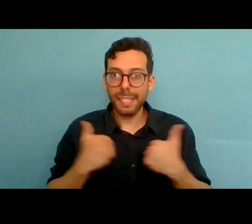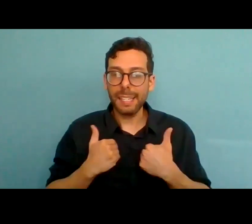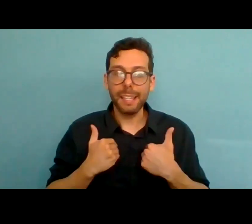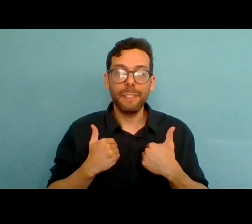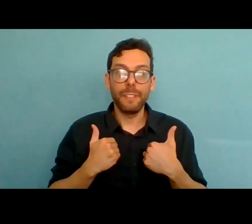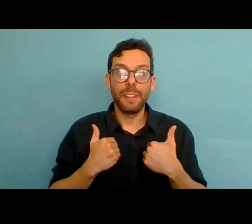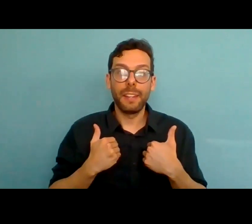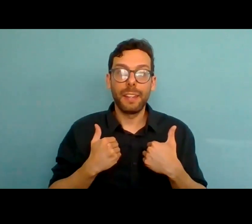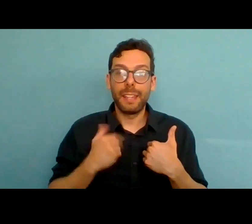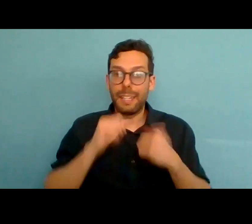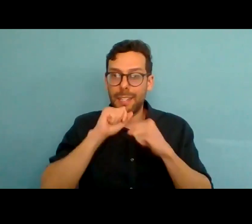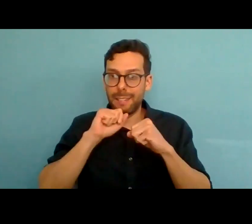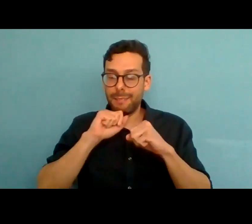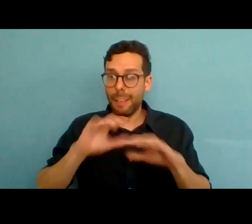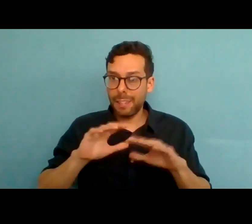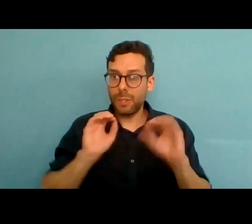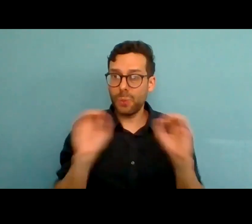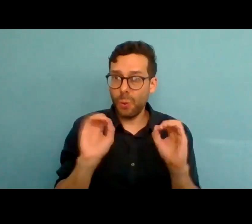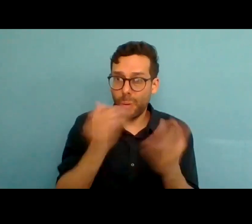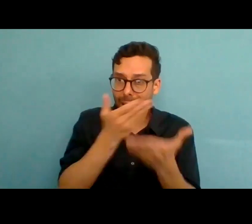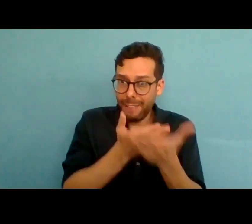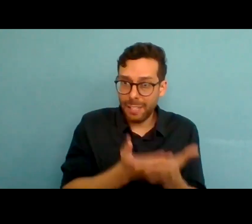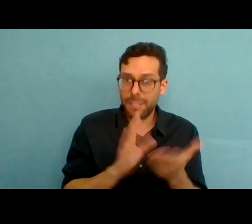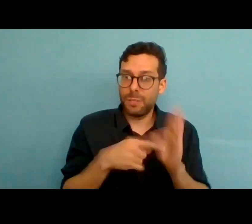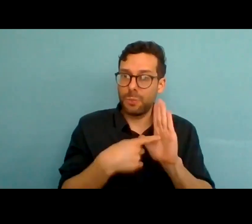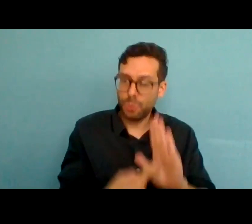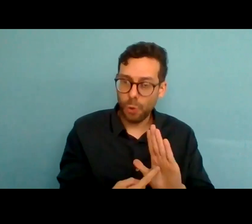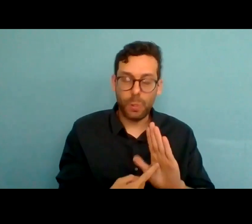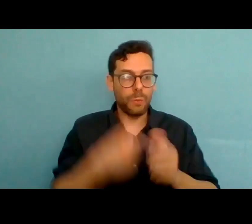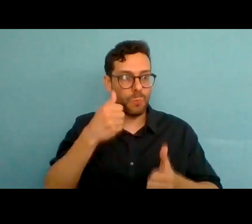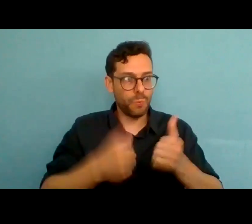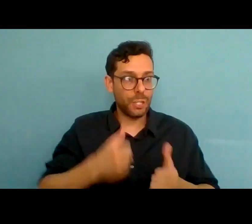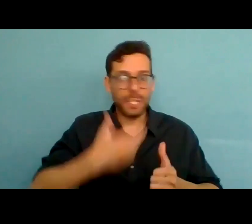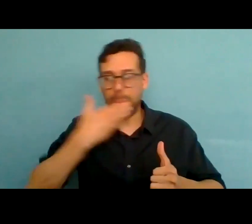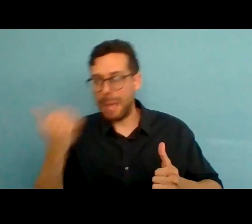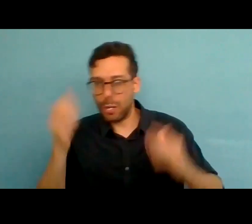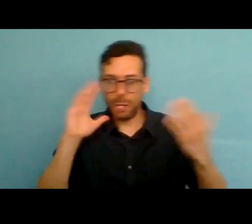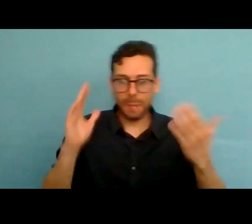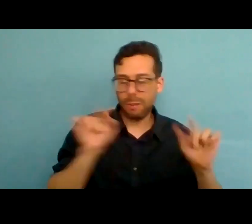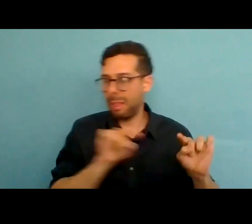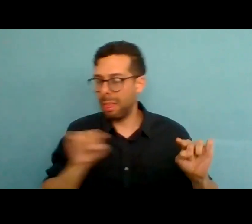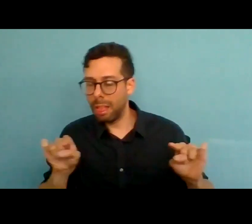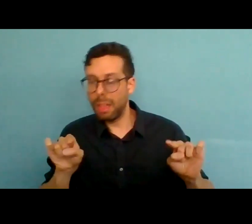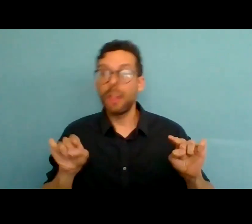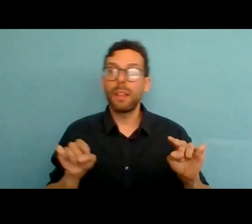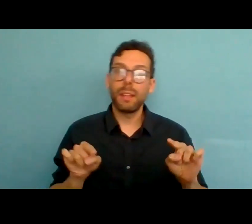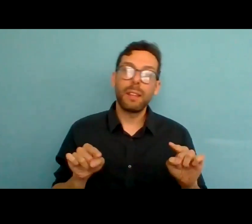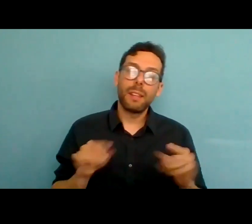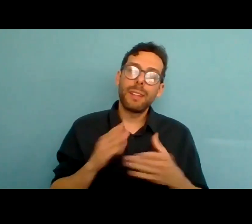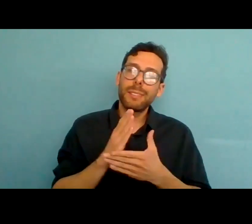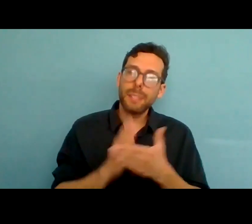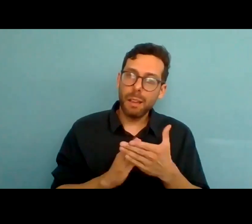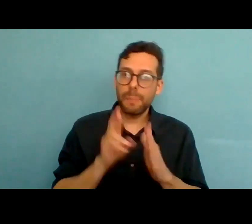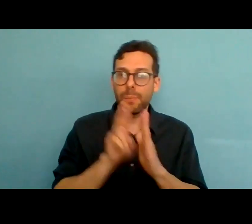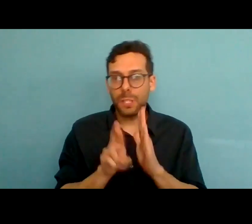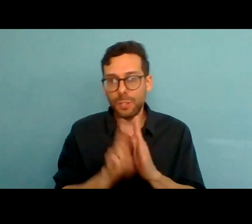I don't have anything I can point to say that one is better than another, than another, than another. And sure, there are some studies, there are some that